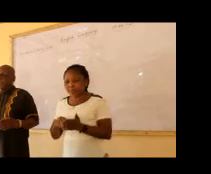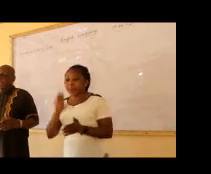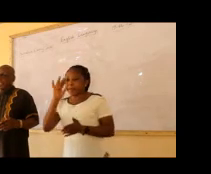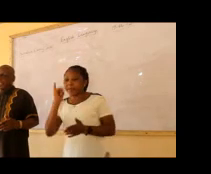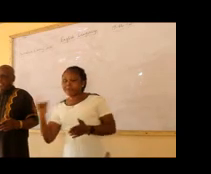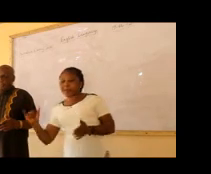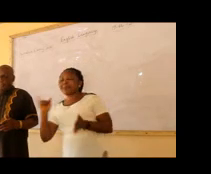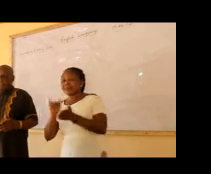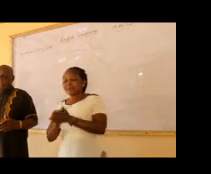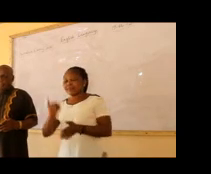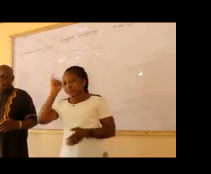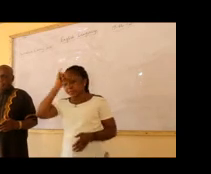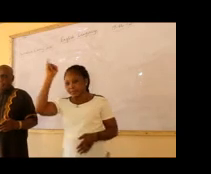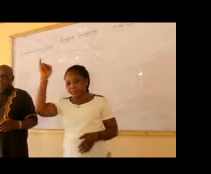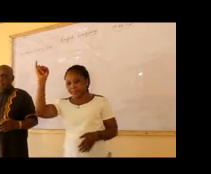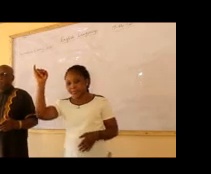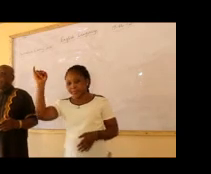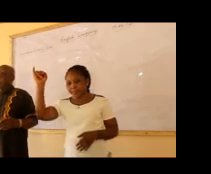by that idea.